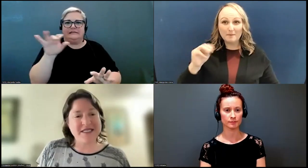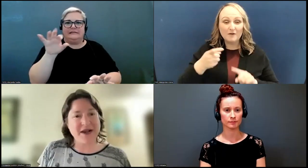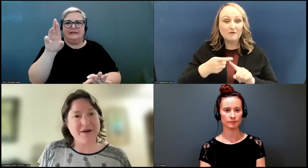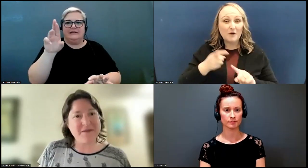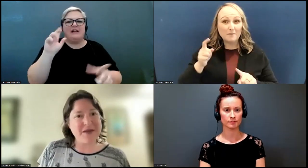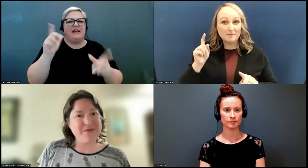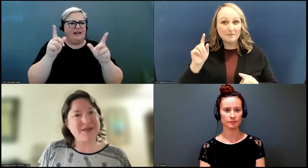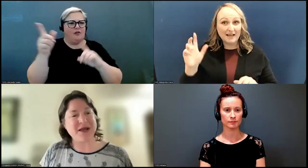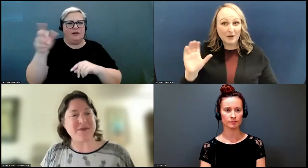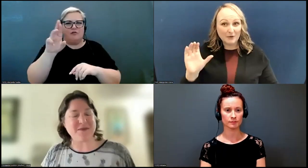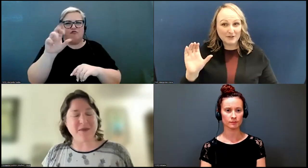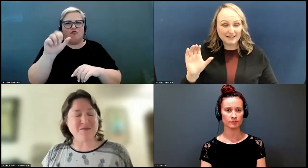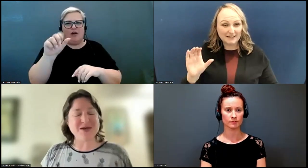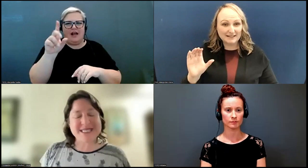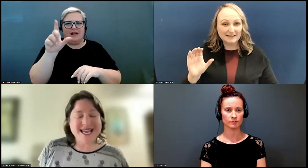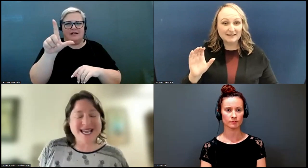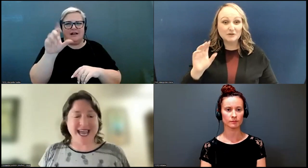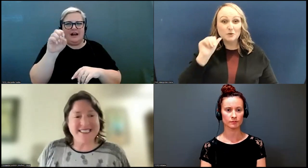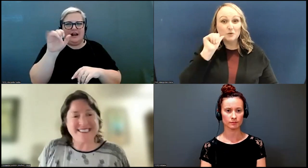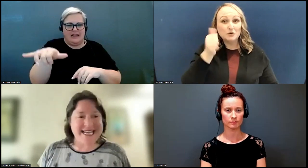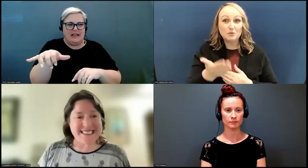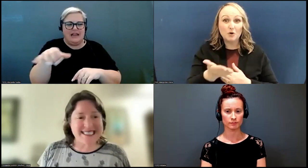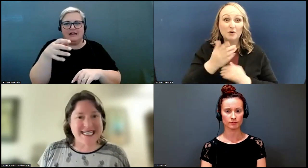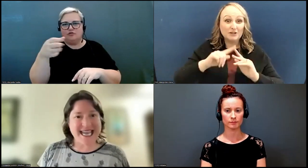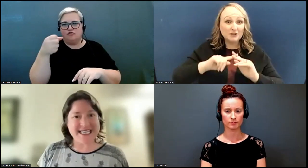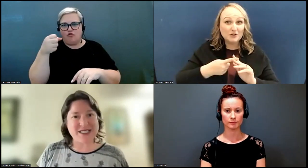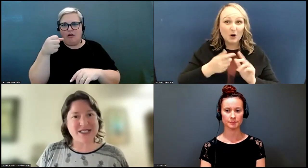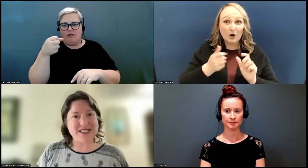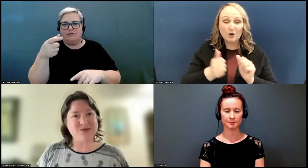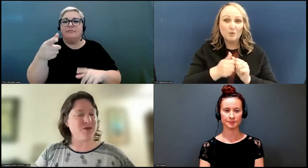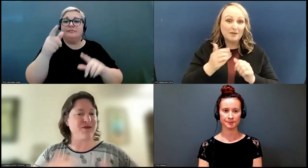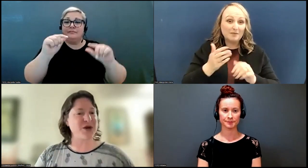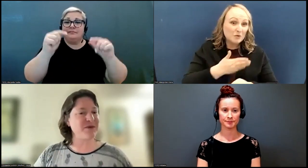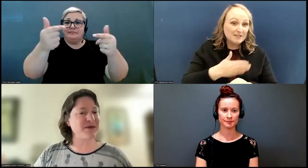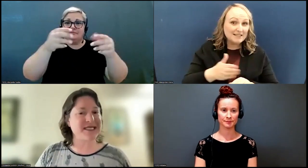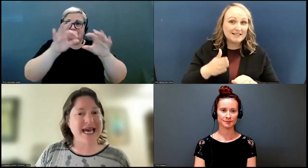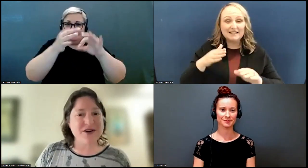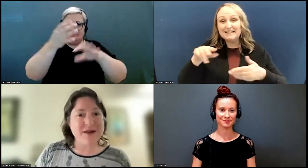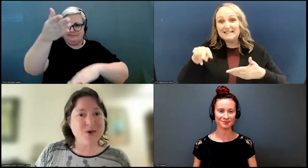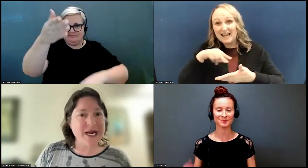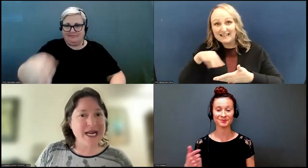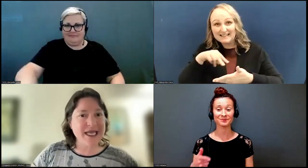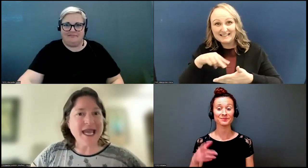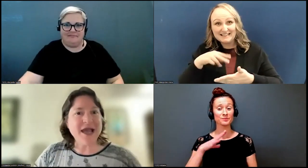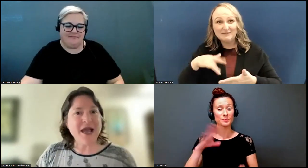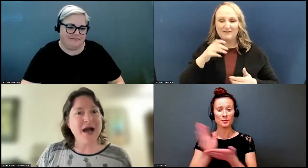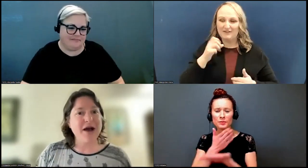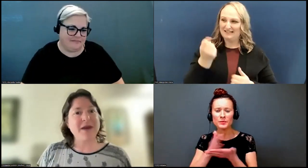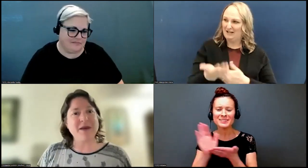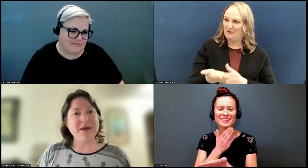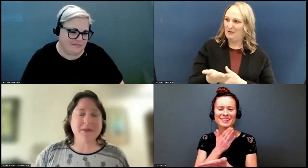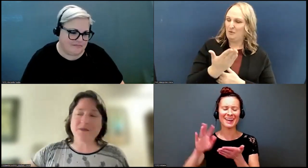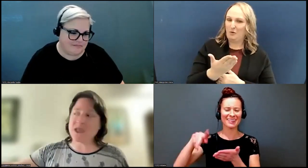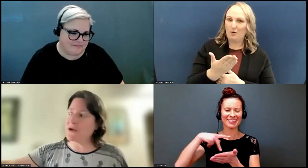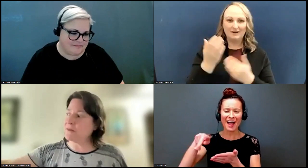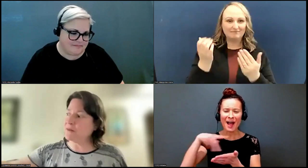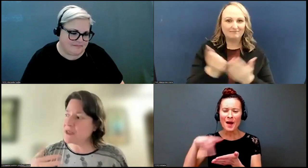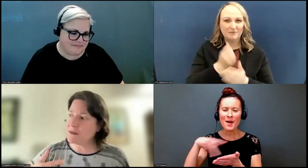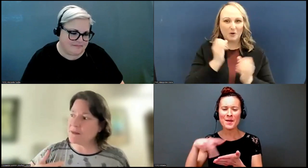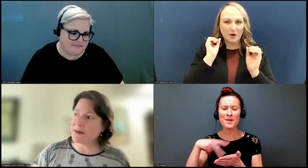with some music and dancing. We figured it was a Saturday morning,